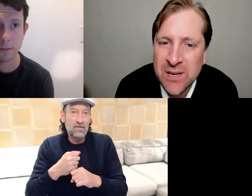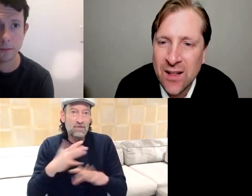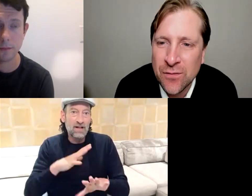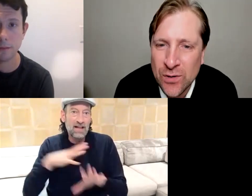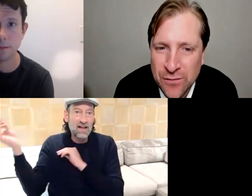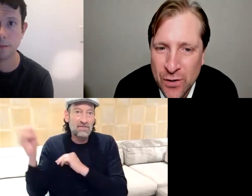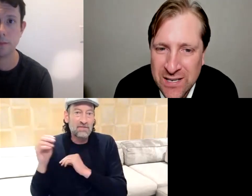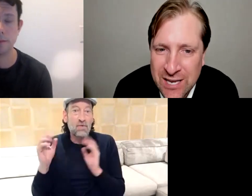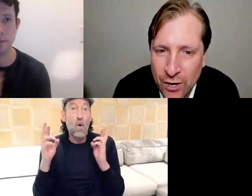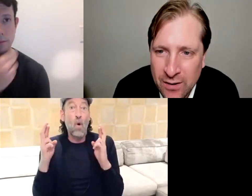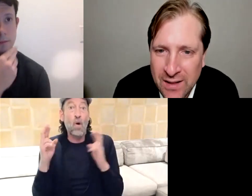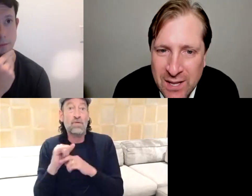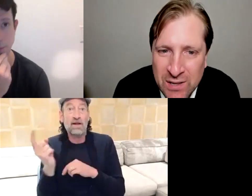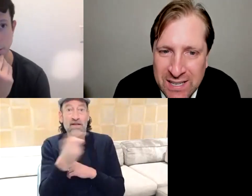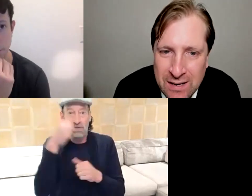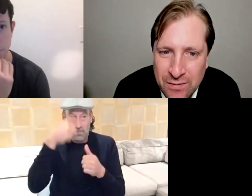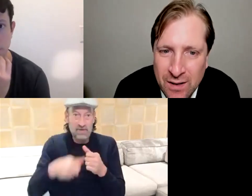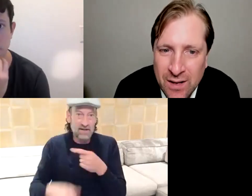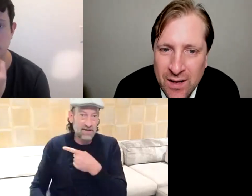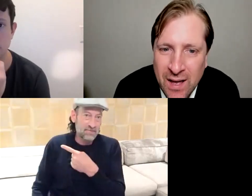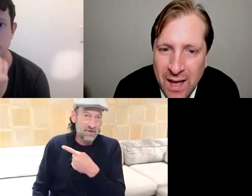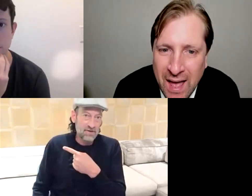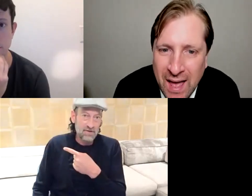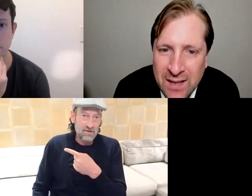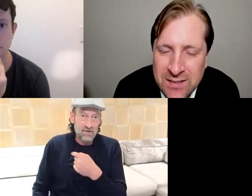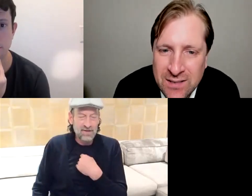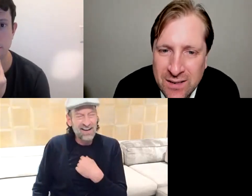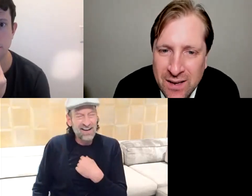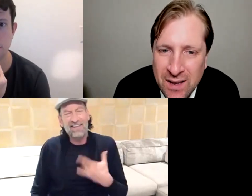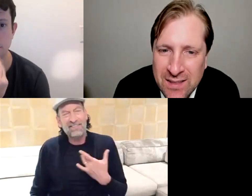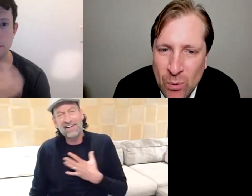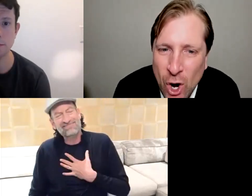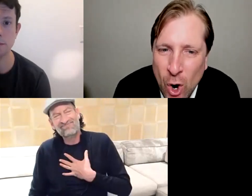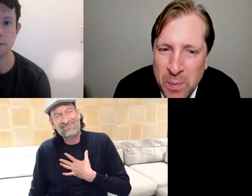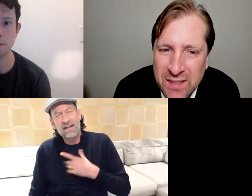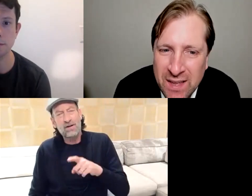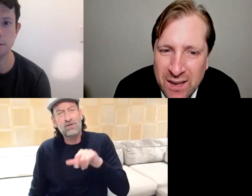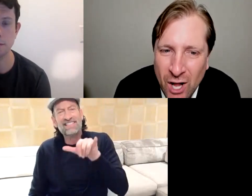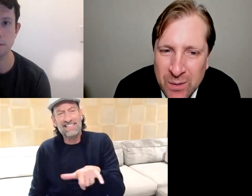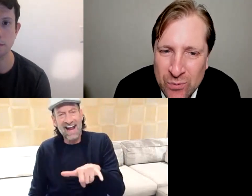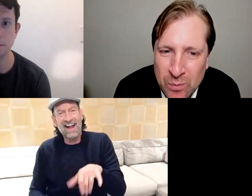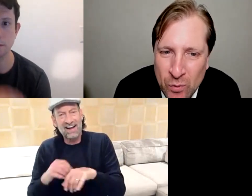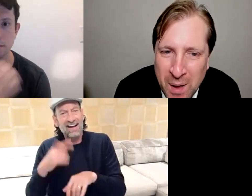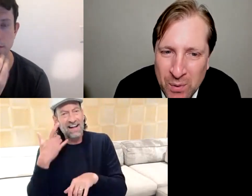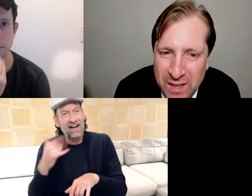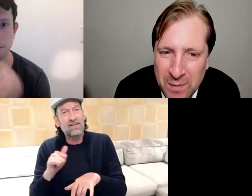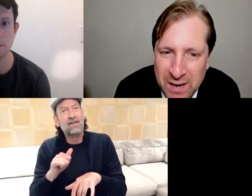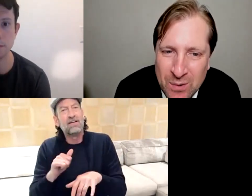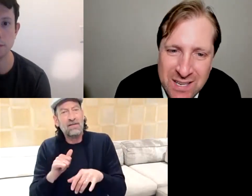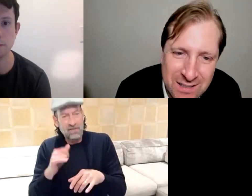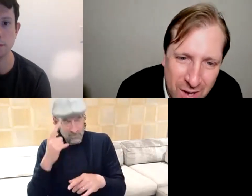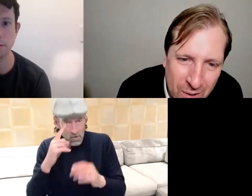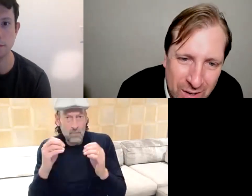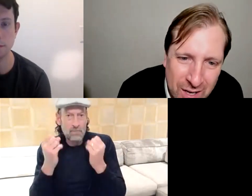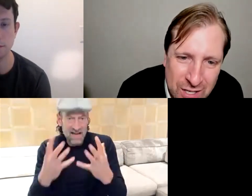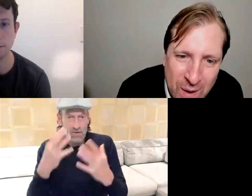would come to California for a year and then they would leave. And they were hoping that Hollywood would remember them. And I was